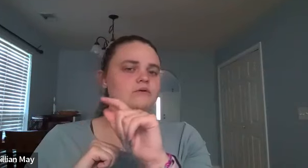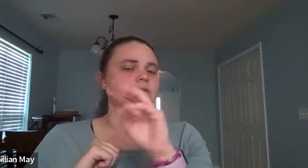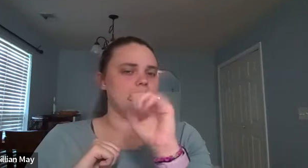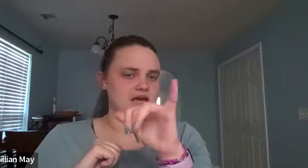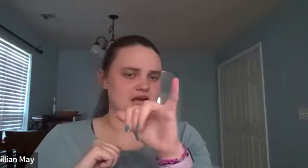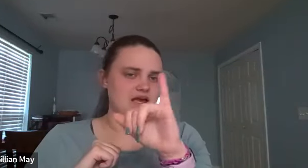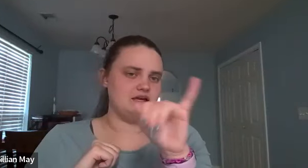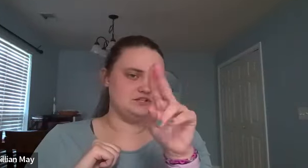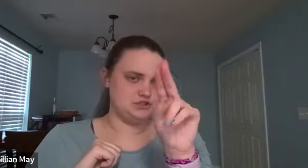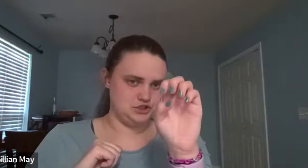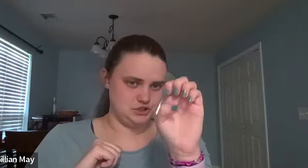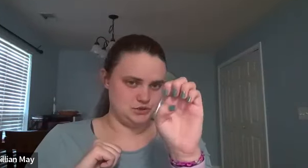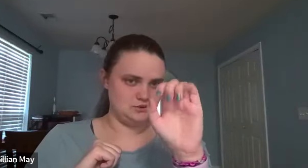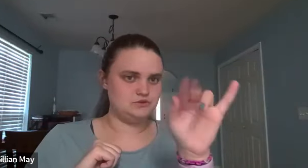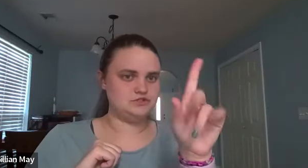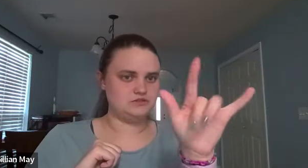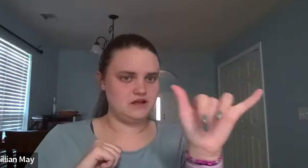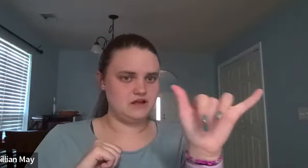April, May, June, July, you